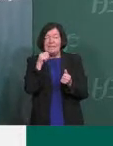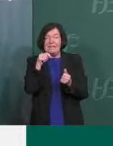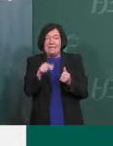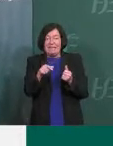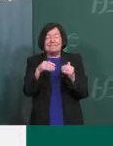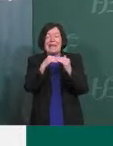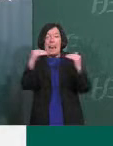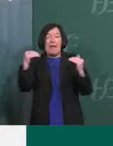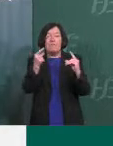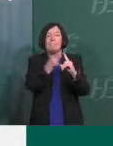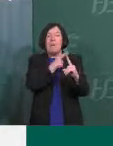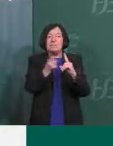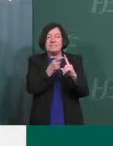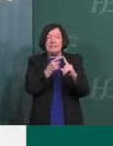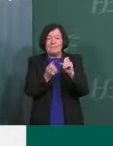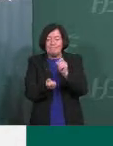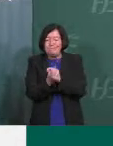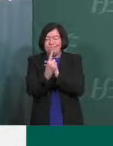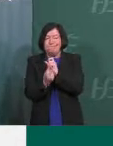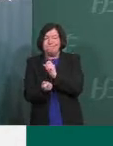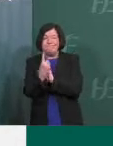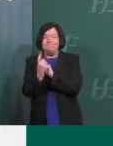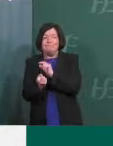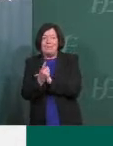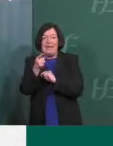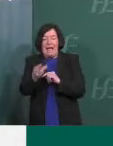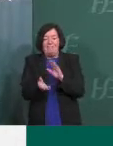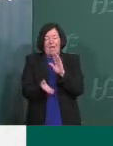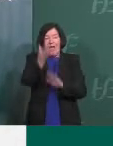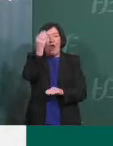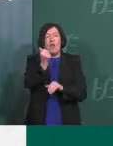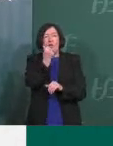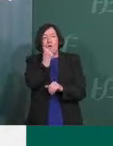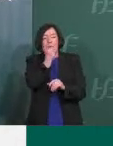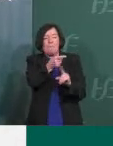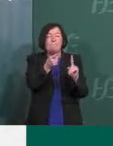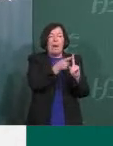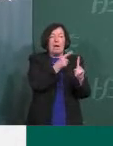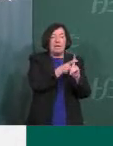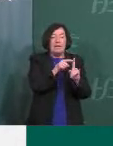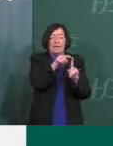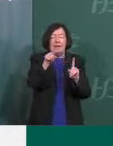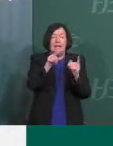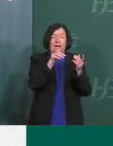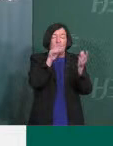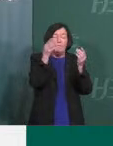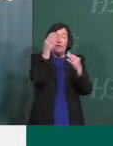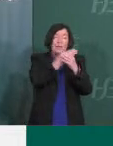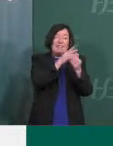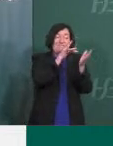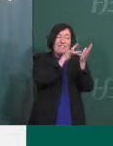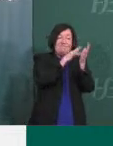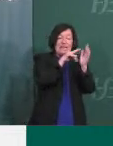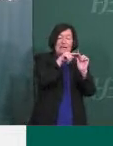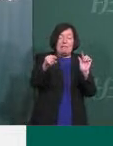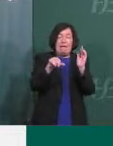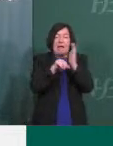It's the level of positivity that's coming through and the rise in the positivity between the 15 and 24-year-old group in